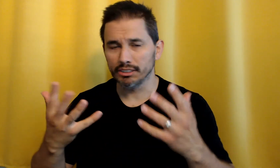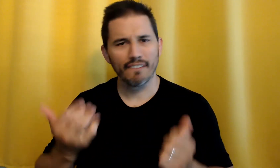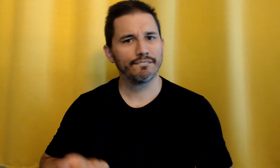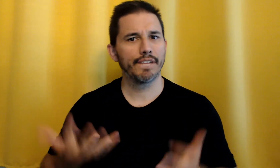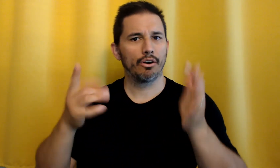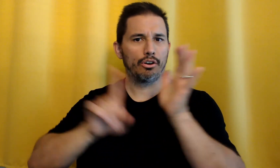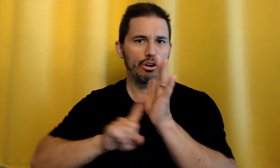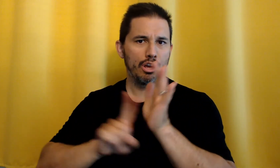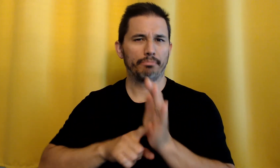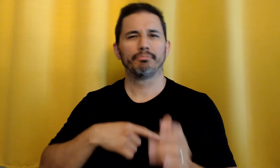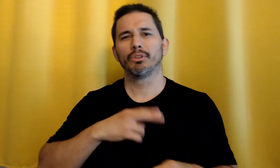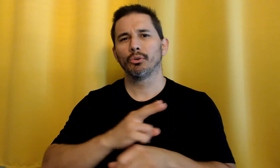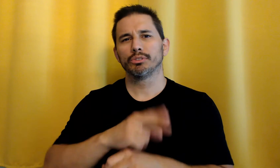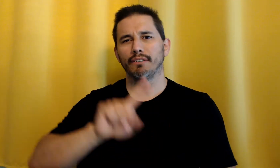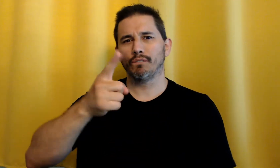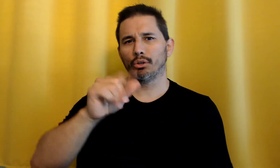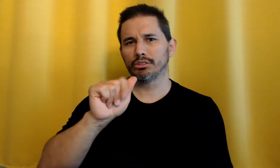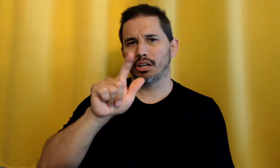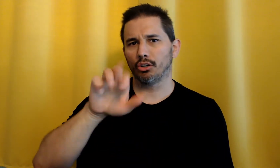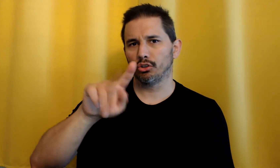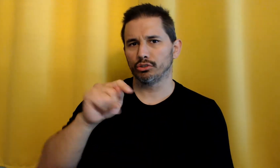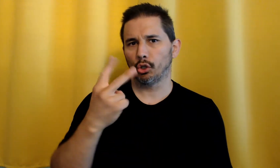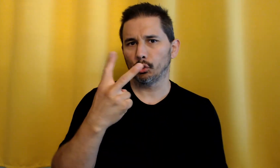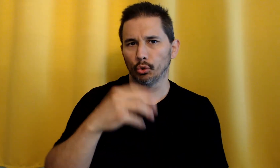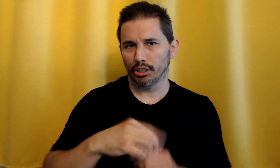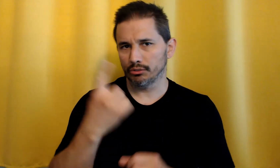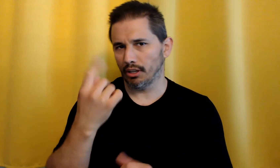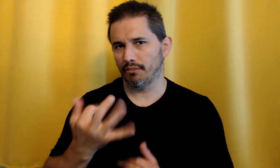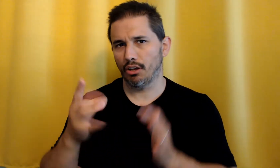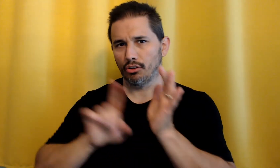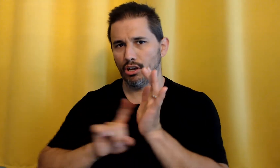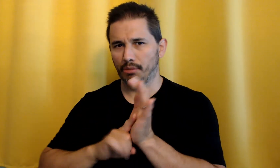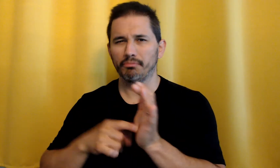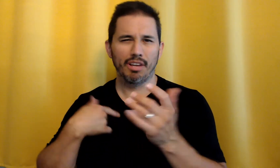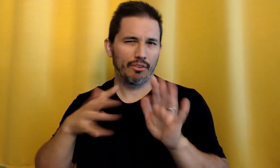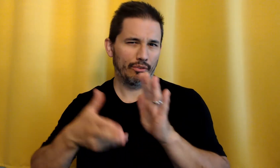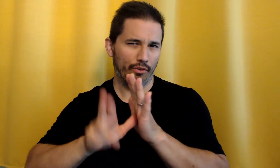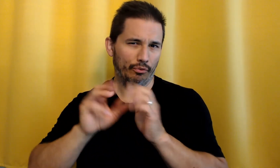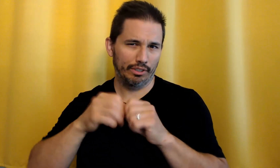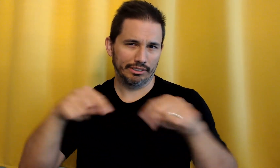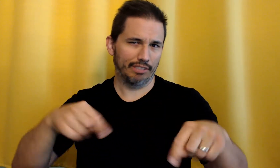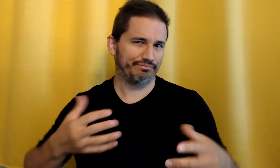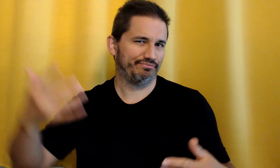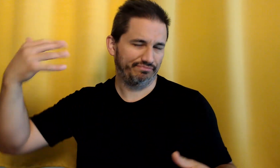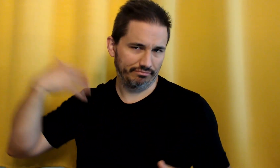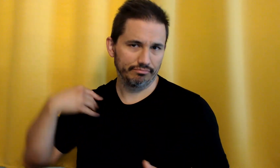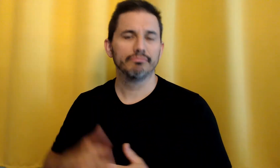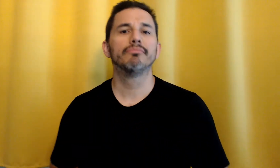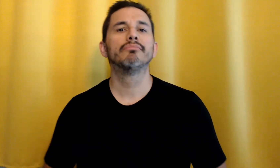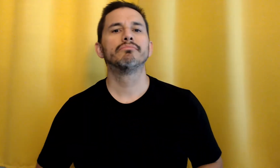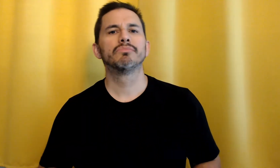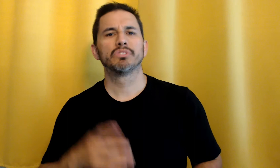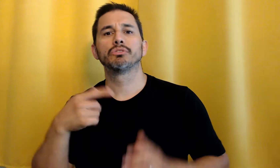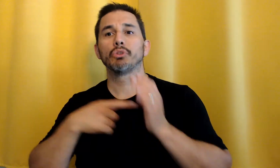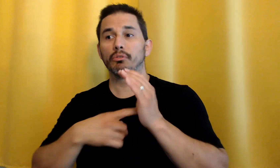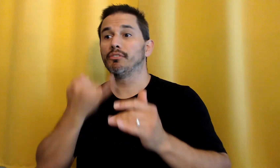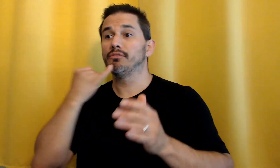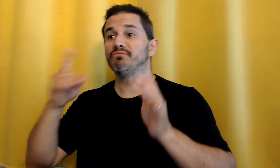being triggered by something else. I'm going to use the First Alert 2-in-1 smoke alarm that I made a review on this site some